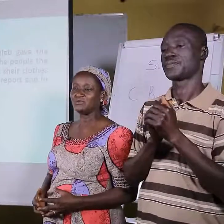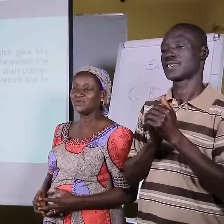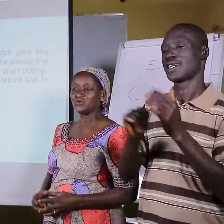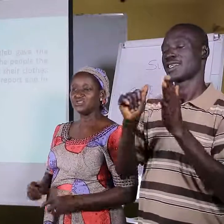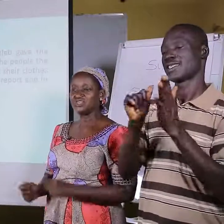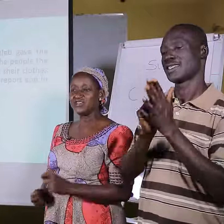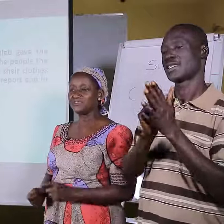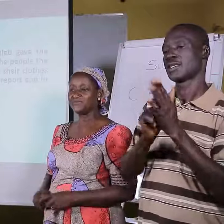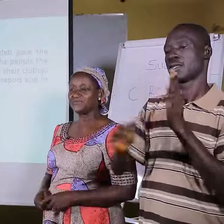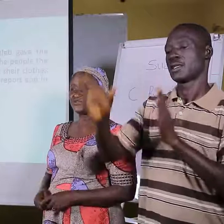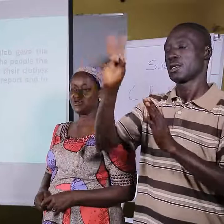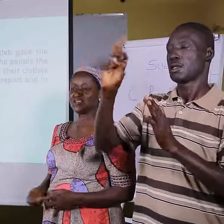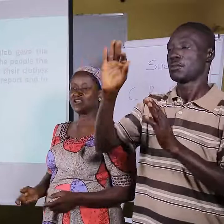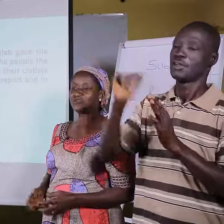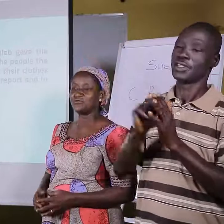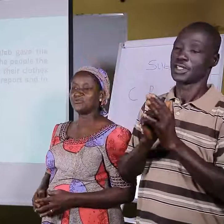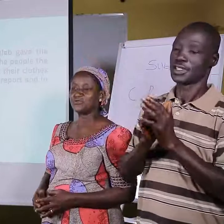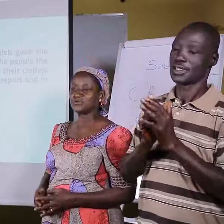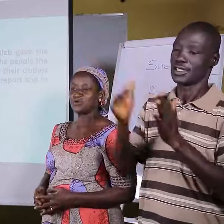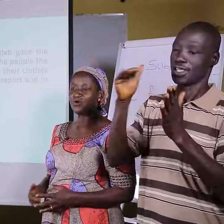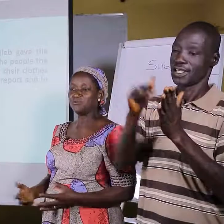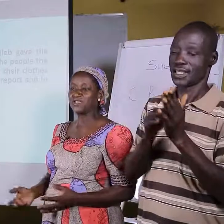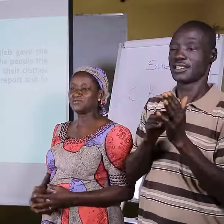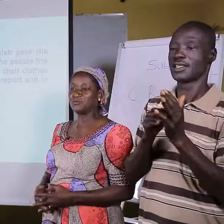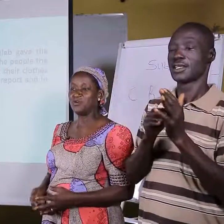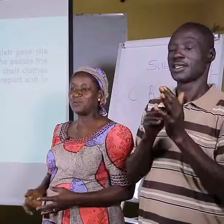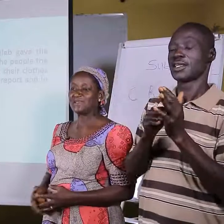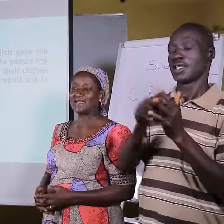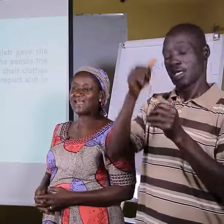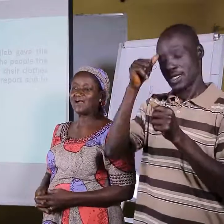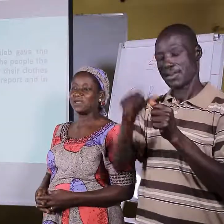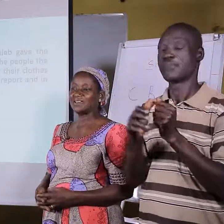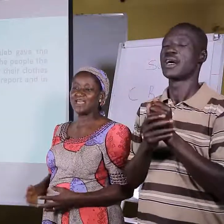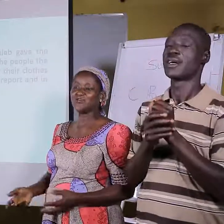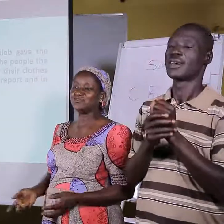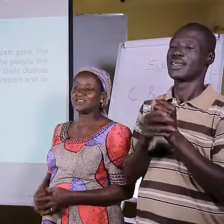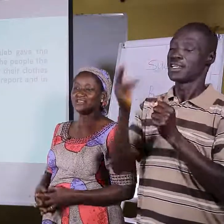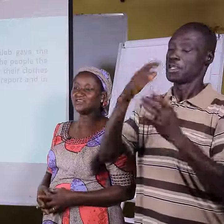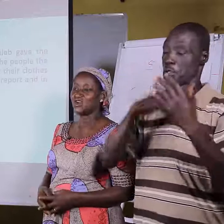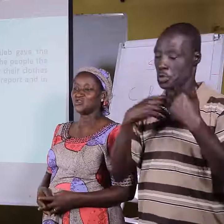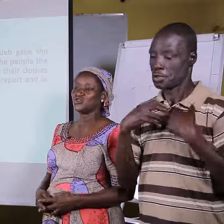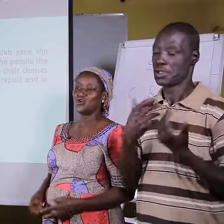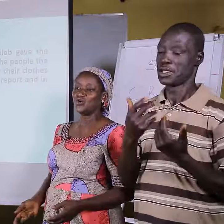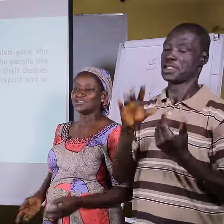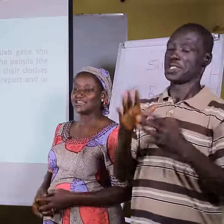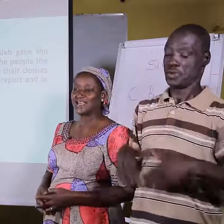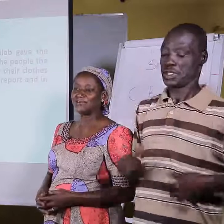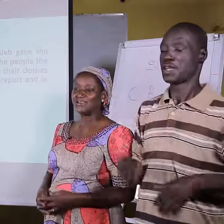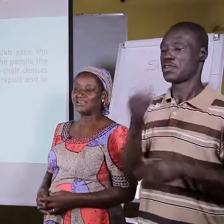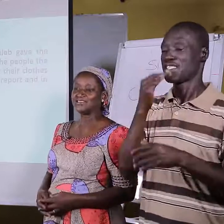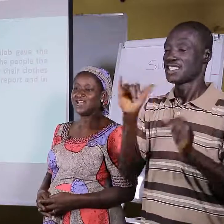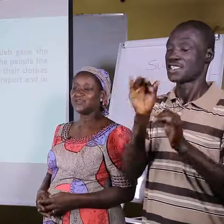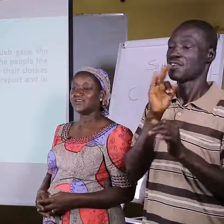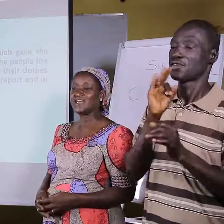for them to change. Just like some of you used to complain to mom and dad, we are tired of eating tuwo all the